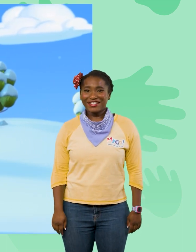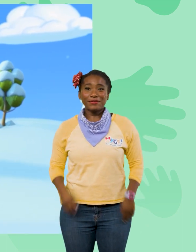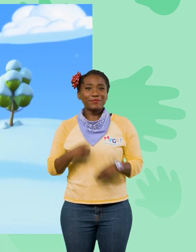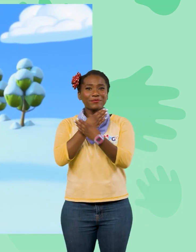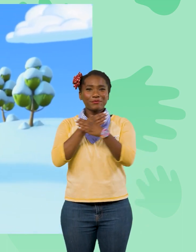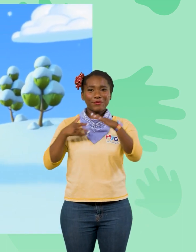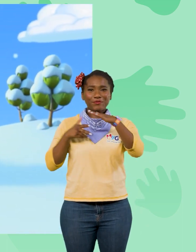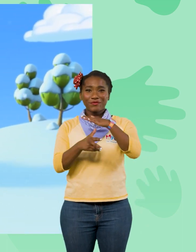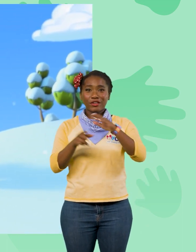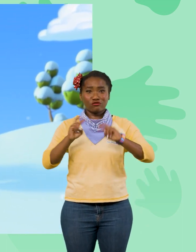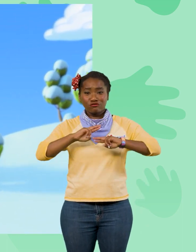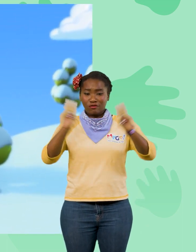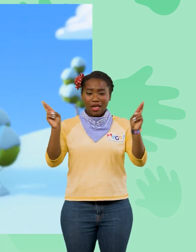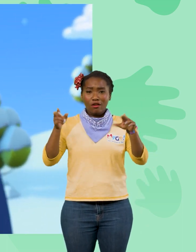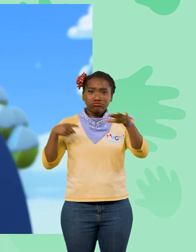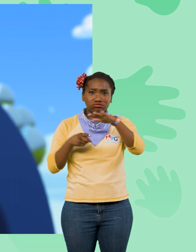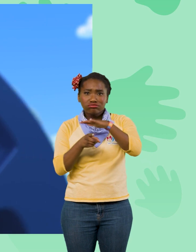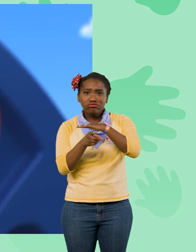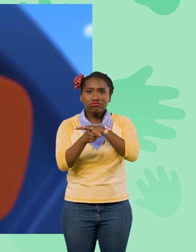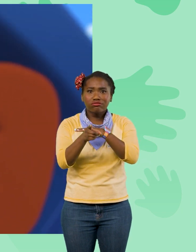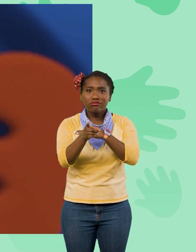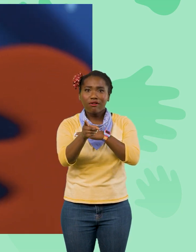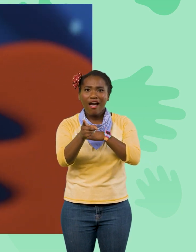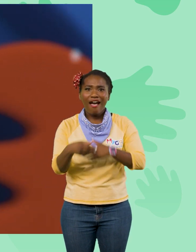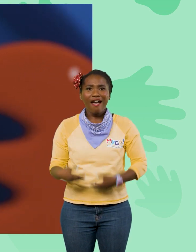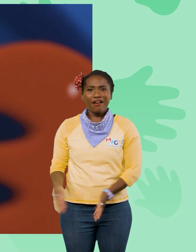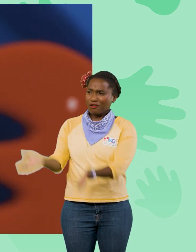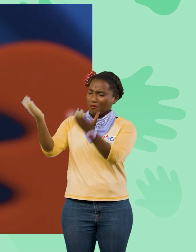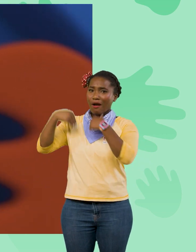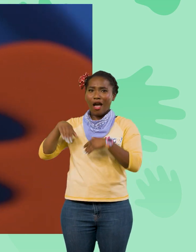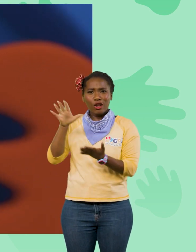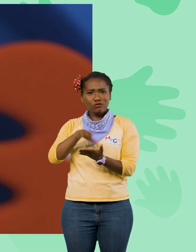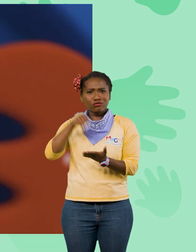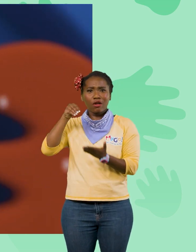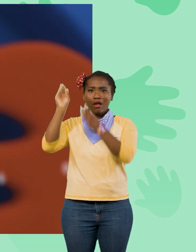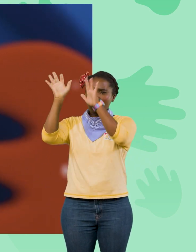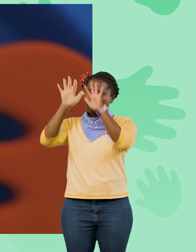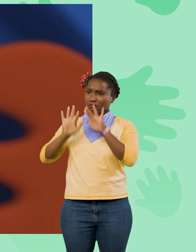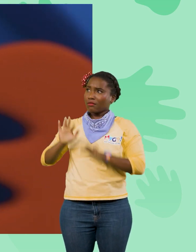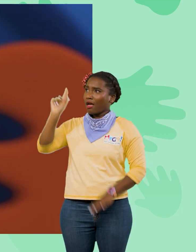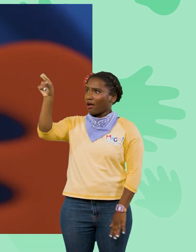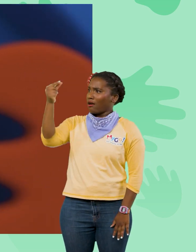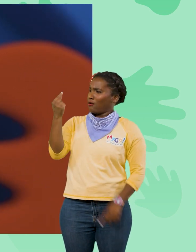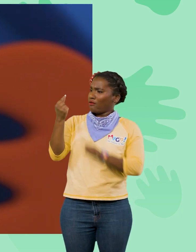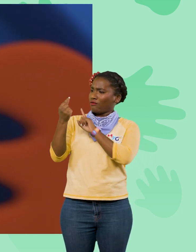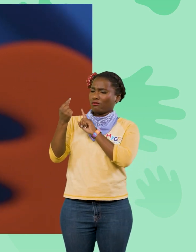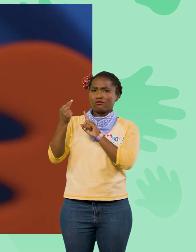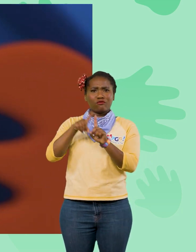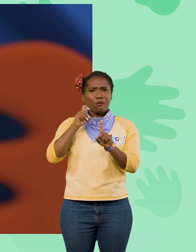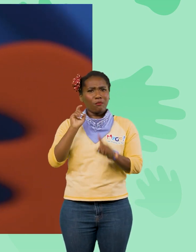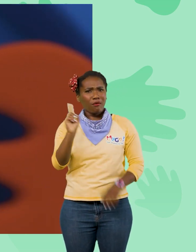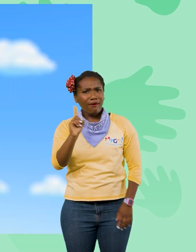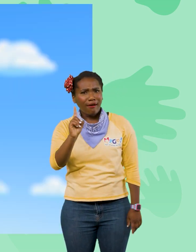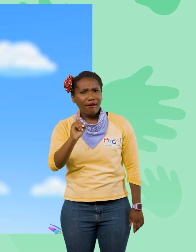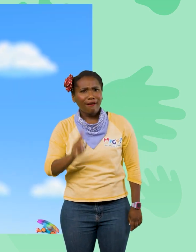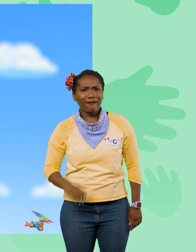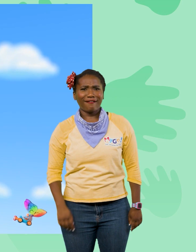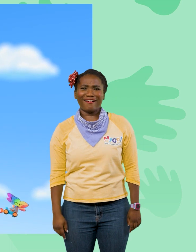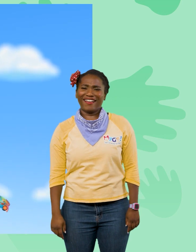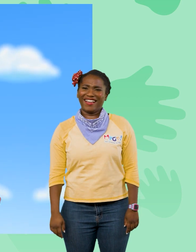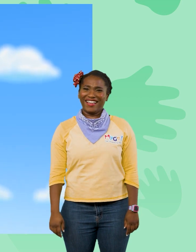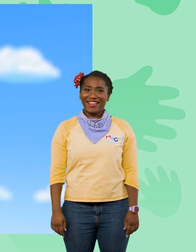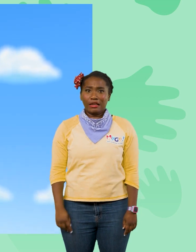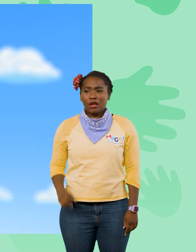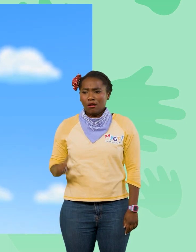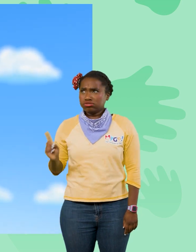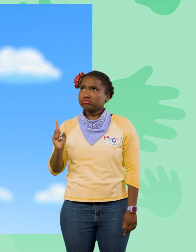The Blippi Mobile is ready for adventure. Let's go find out how a snowflake is made.